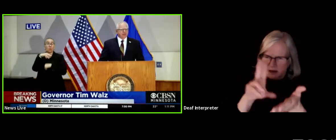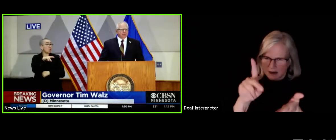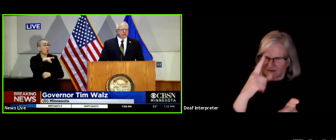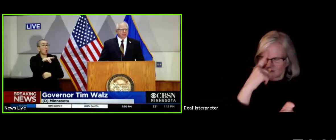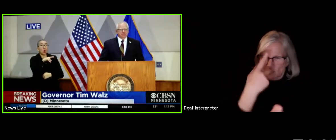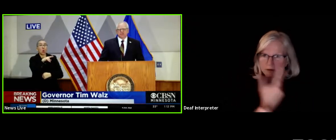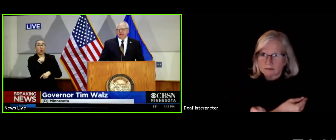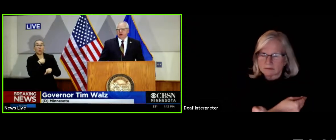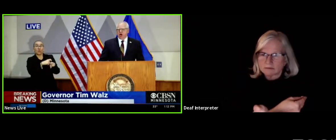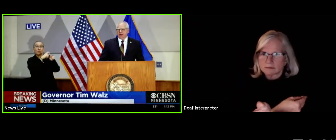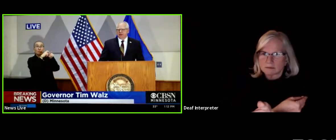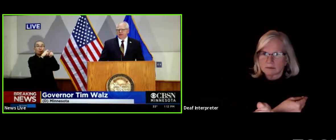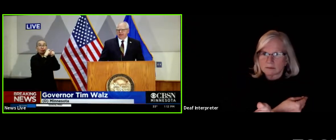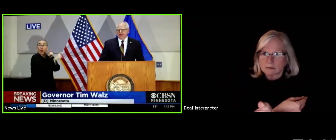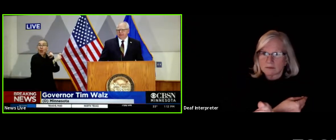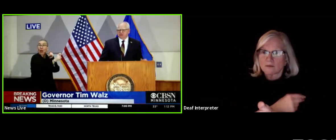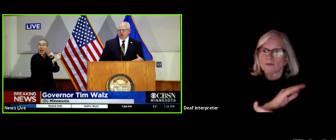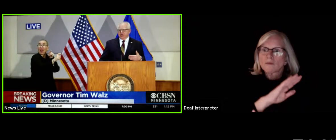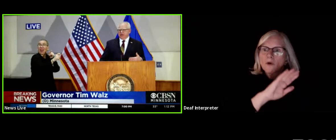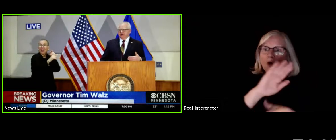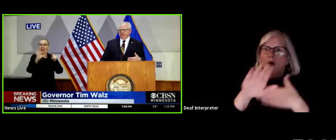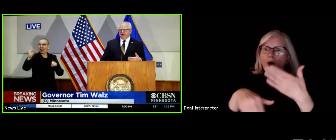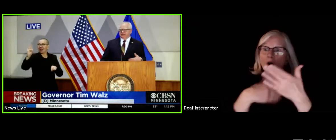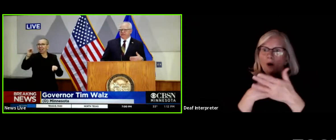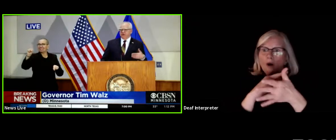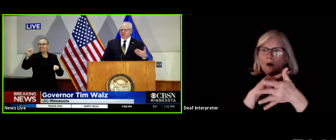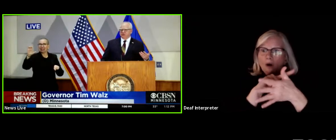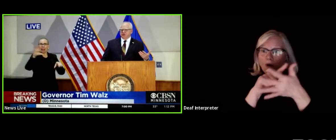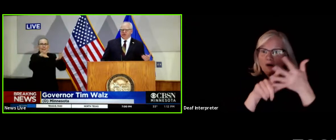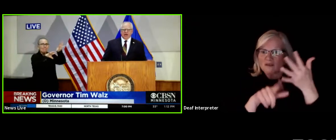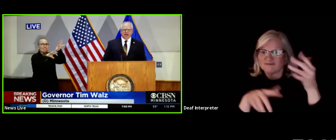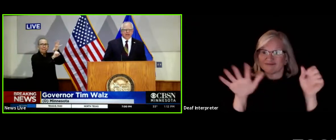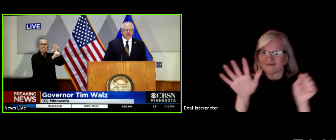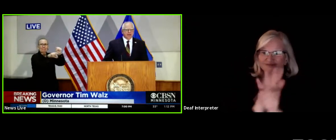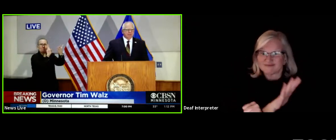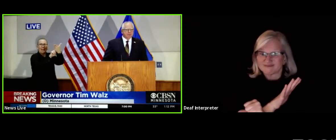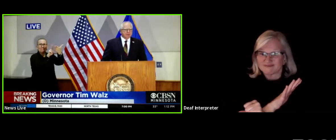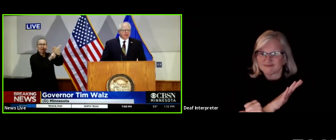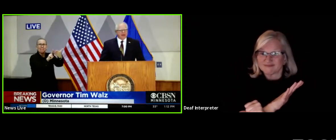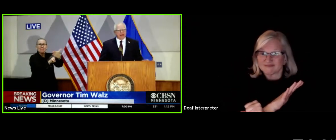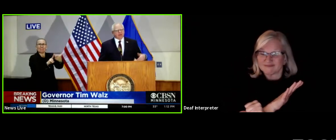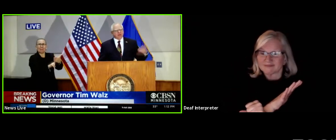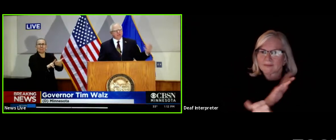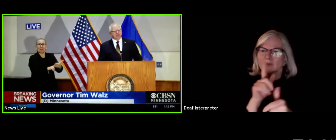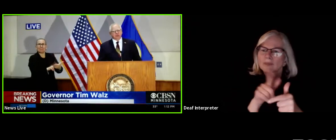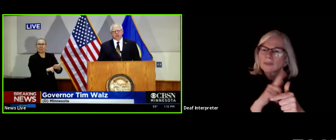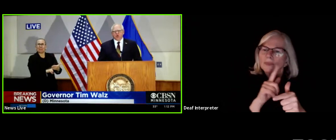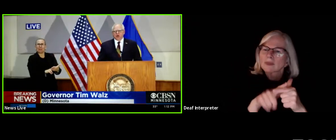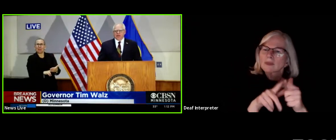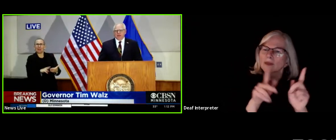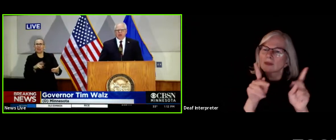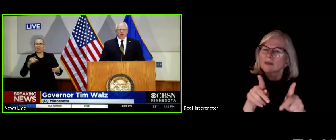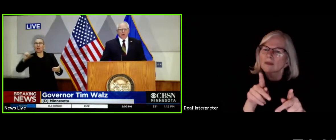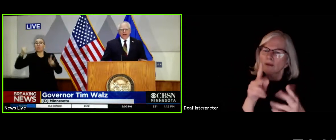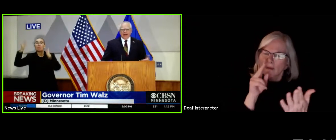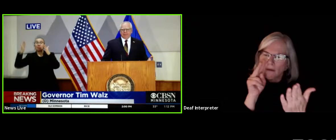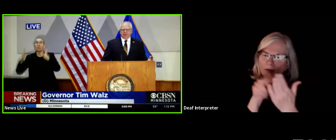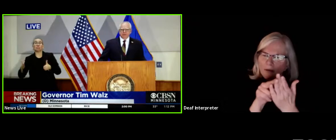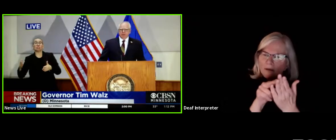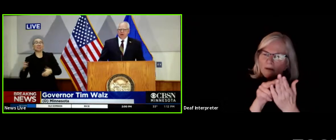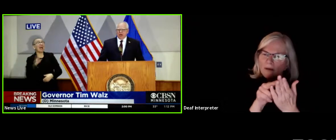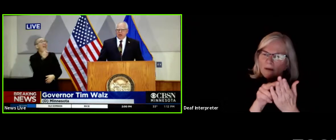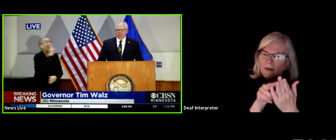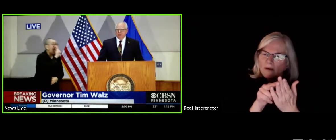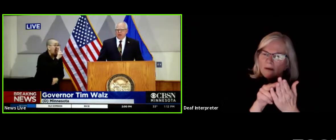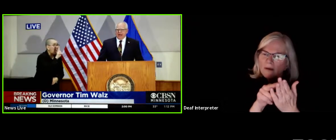else, the 2 million who sign on, get I'm sorry, the vaccine doses are done. Now that turns into a story. What